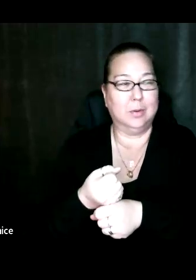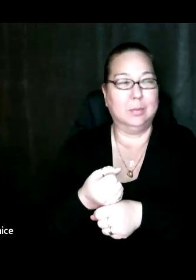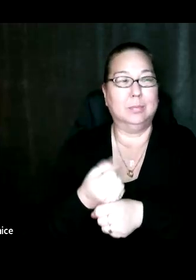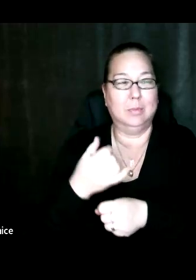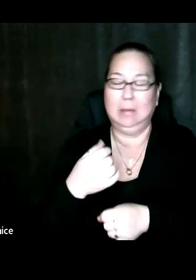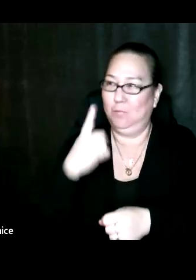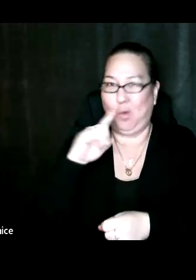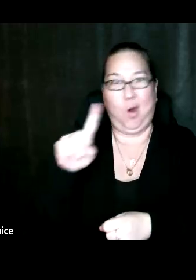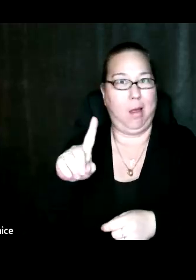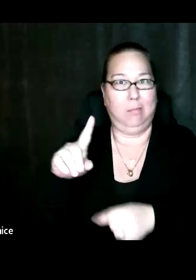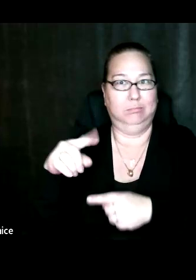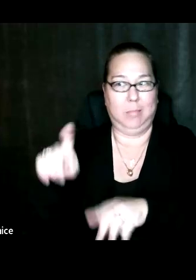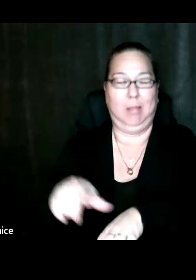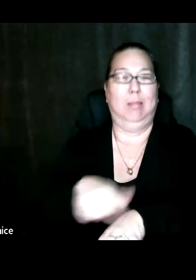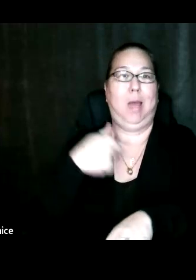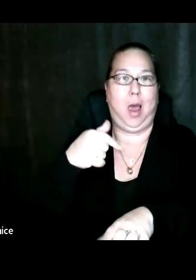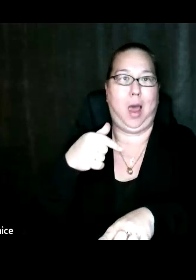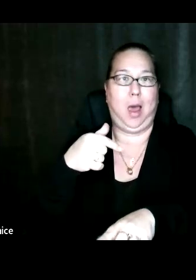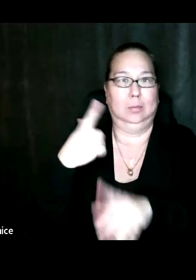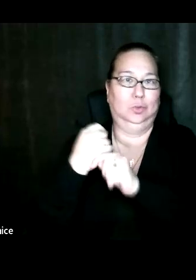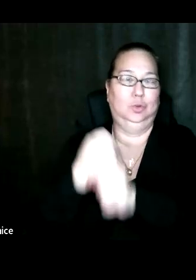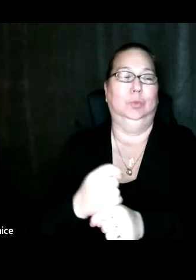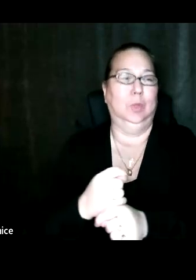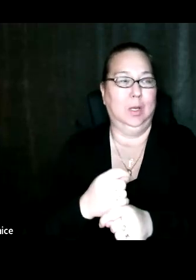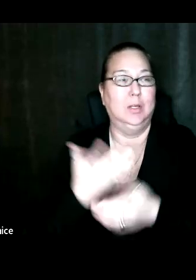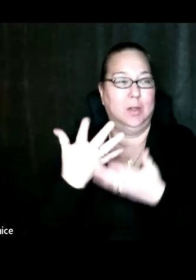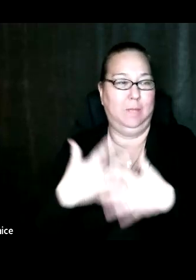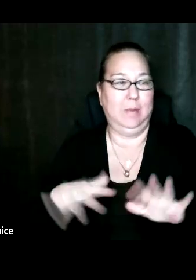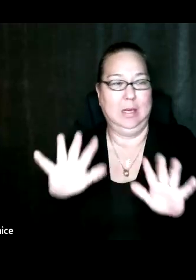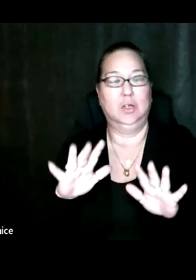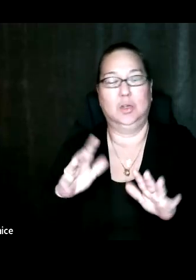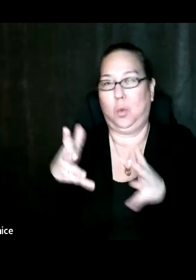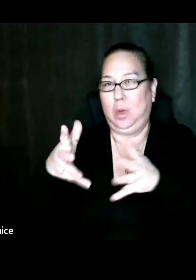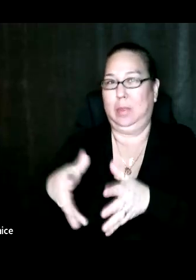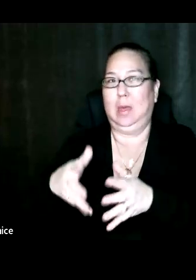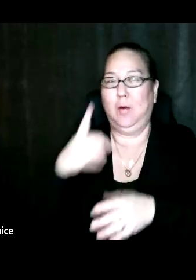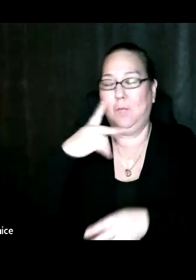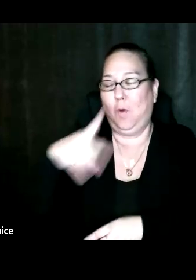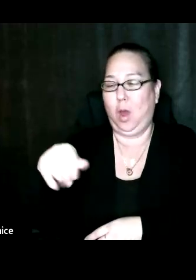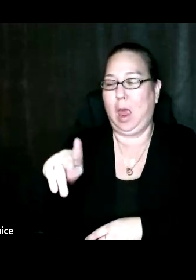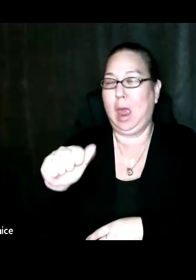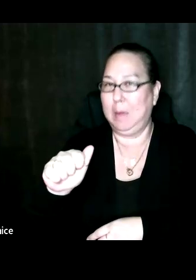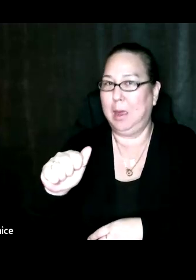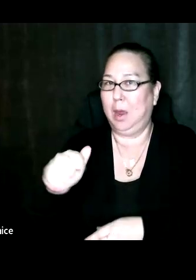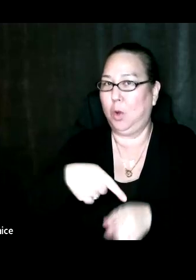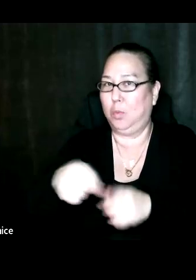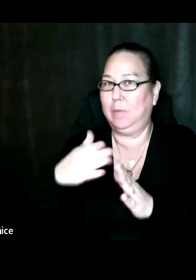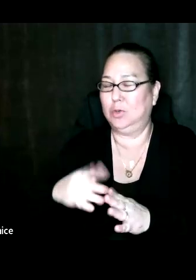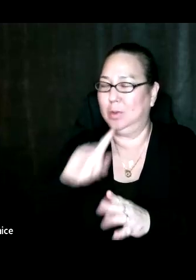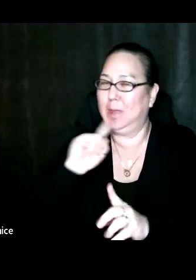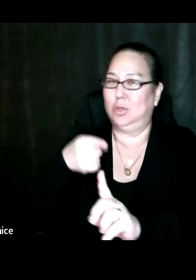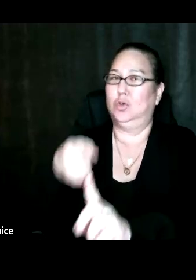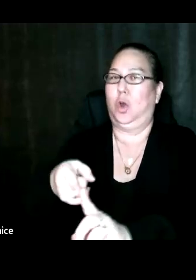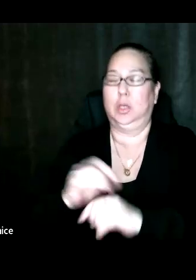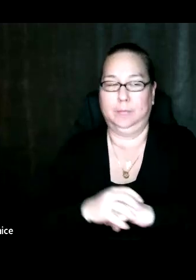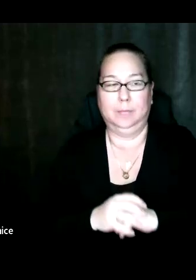now, of finishing the fiscal year on budget with less than the remaining salary of a paraprofessional as the target. Vice